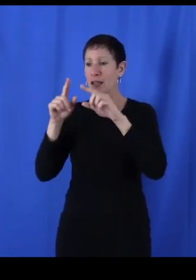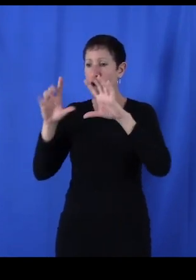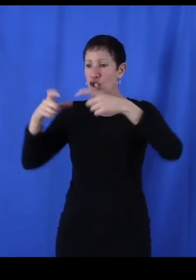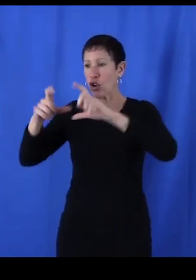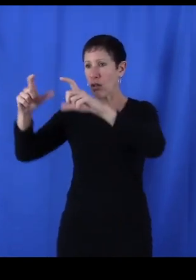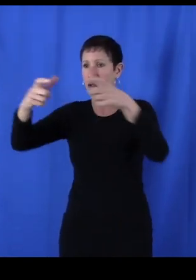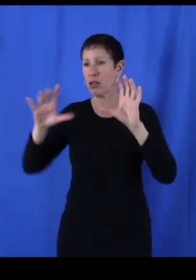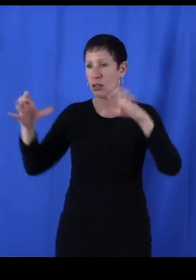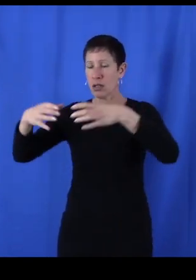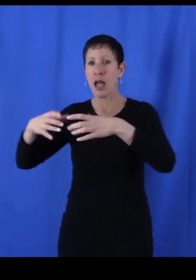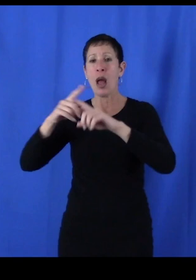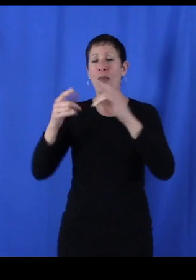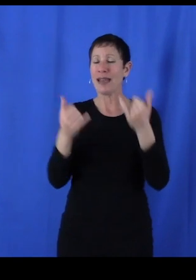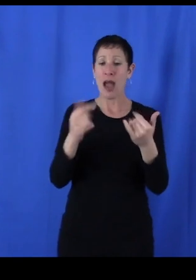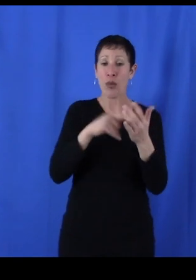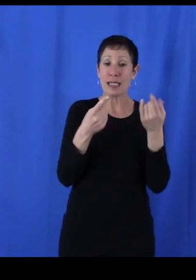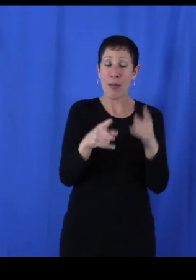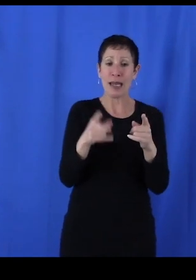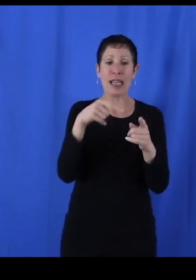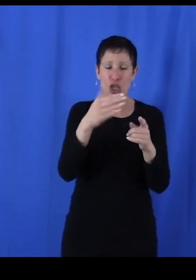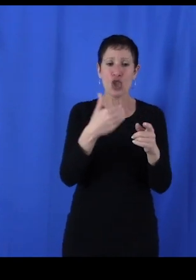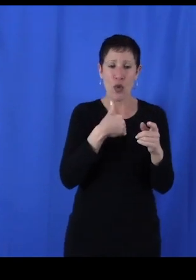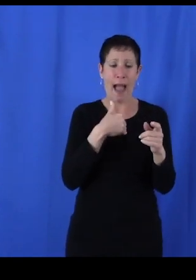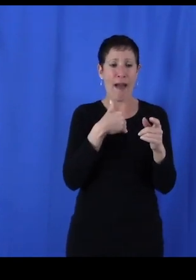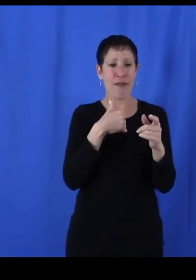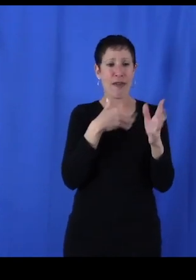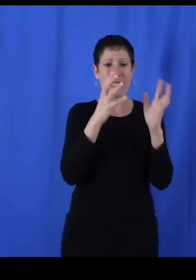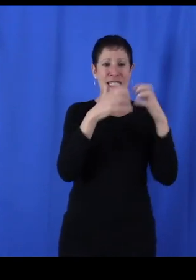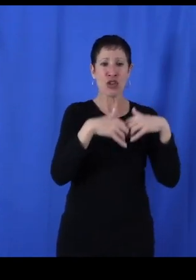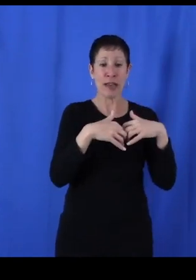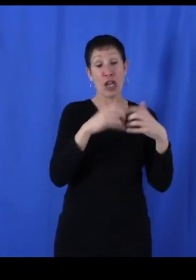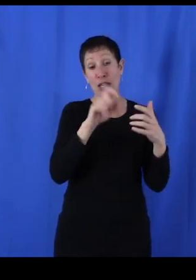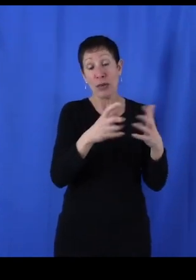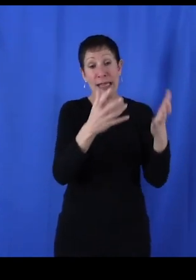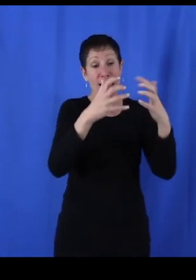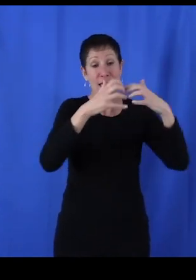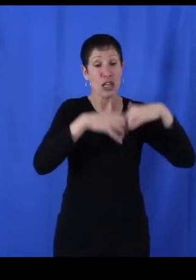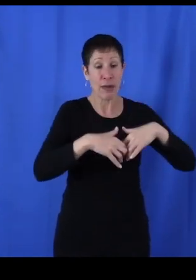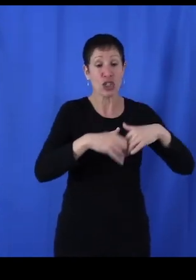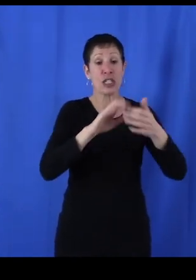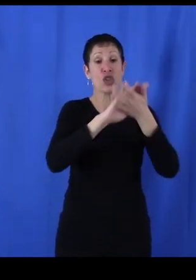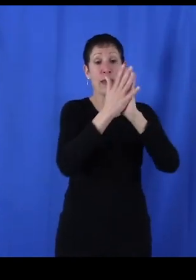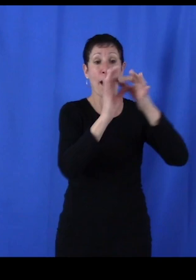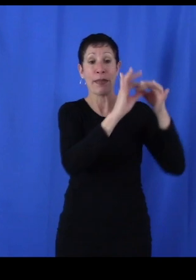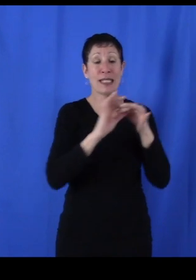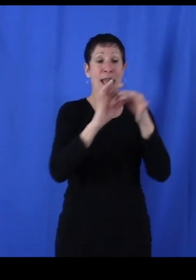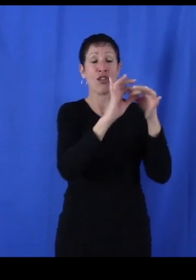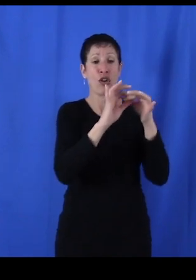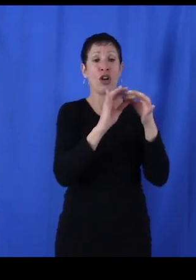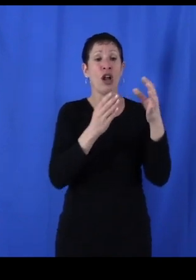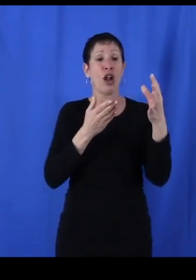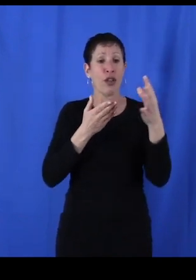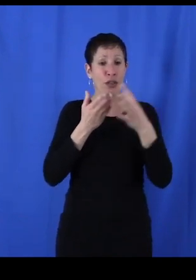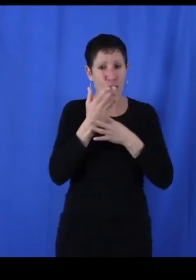happening is you have the disintegration. You need this sort of disintegration in order to be linked together through these